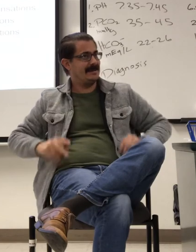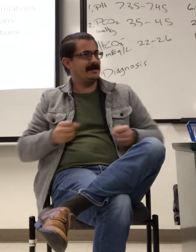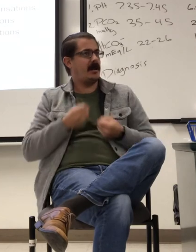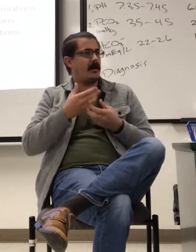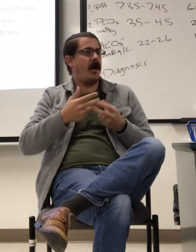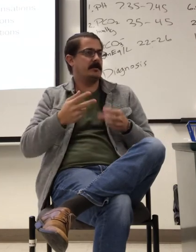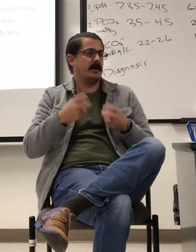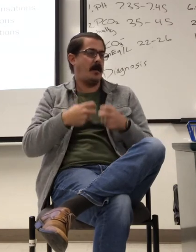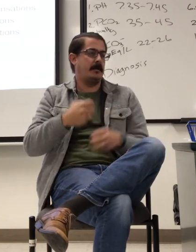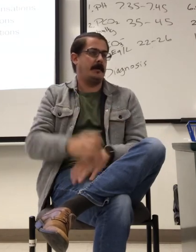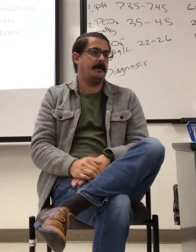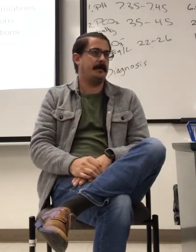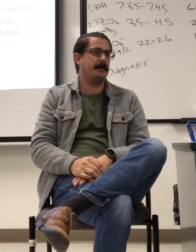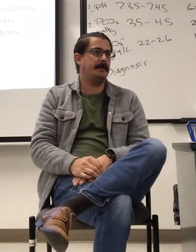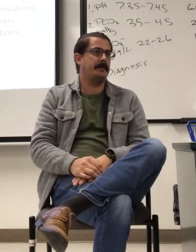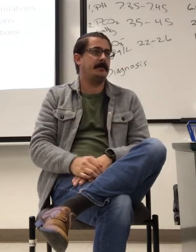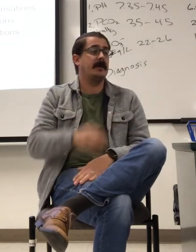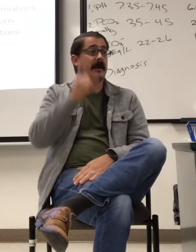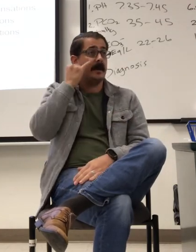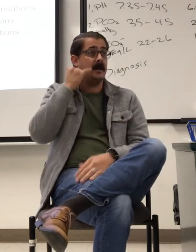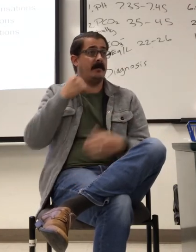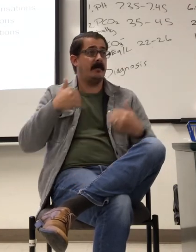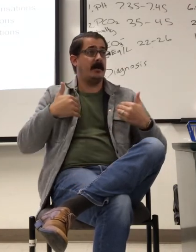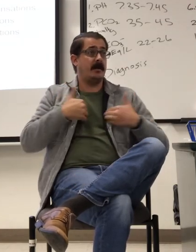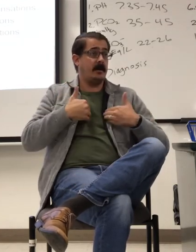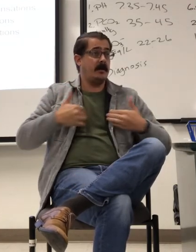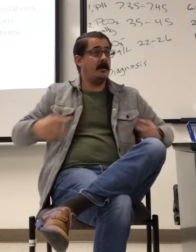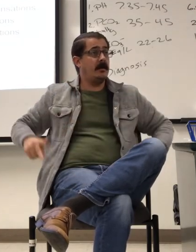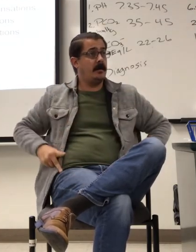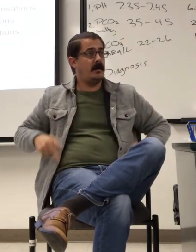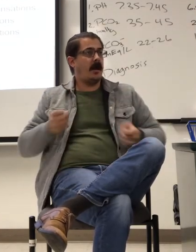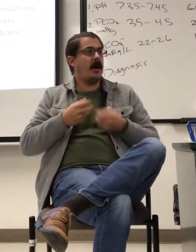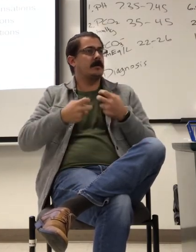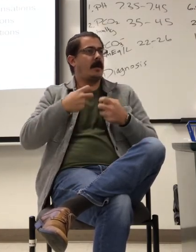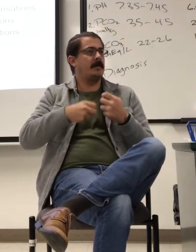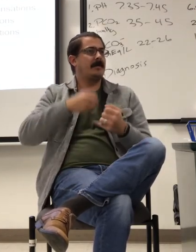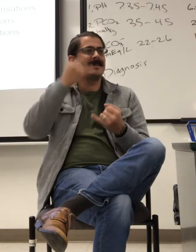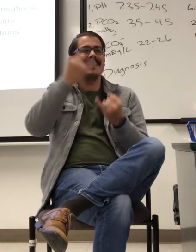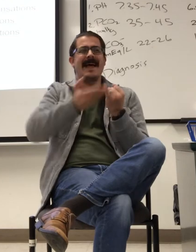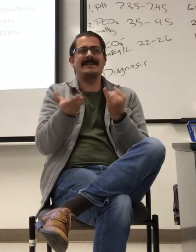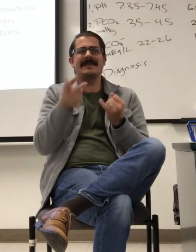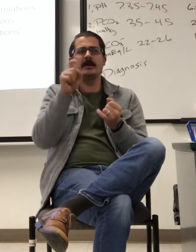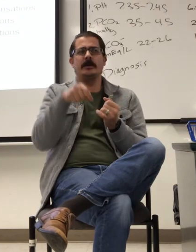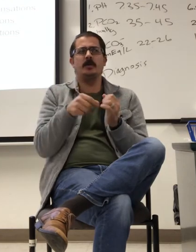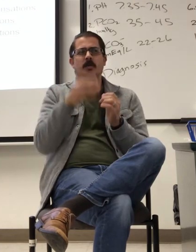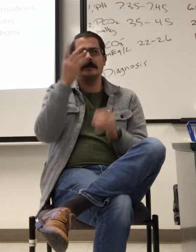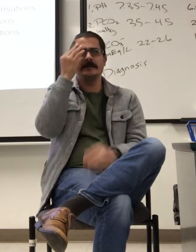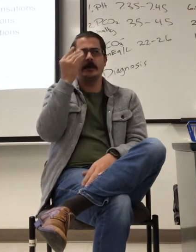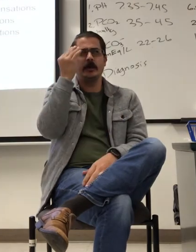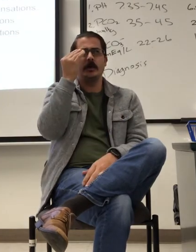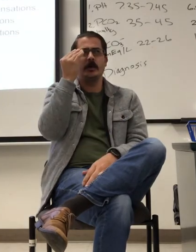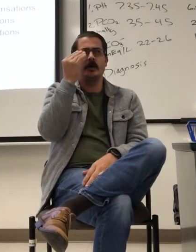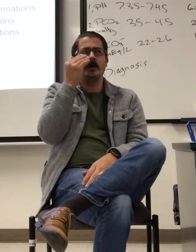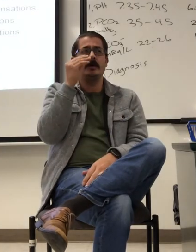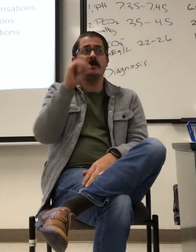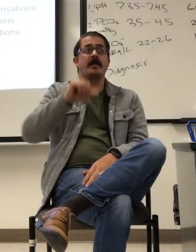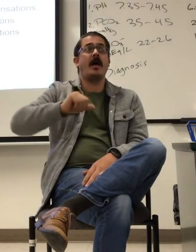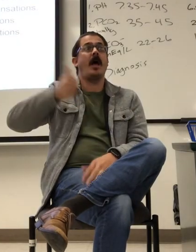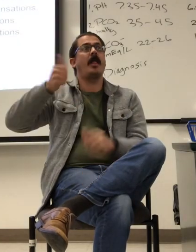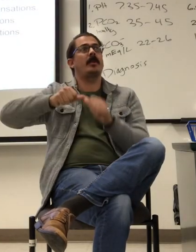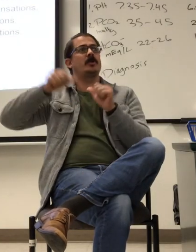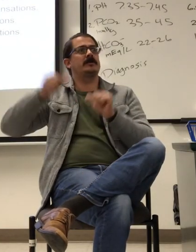problem? Because if one of those are causing the problem, the last thing you have to ask is the other